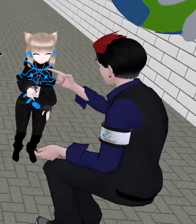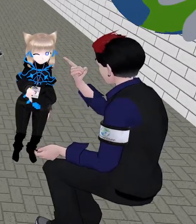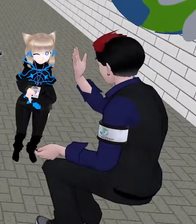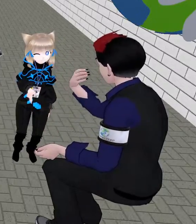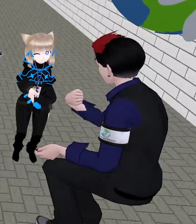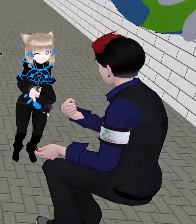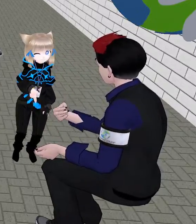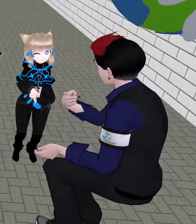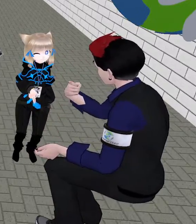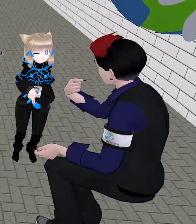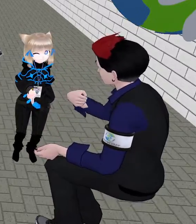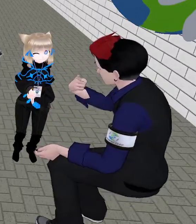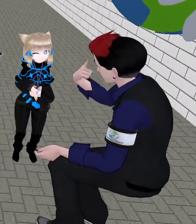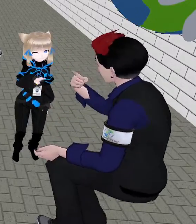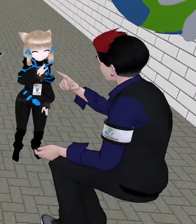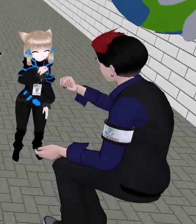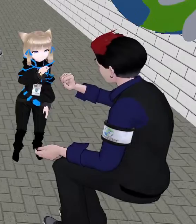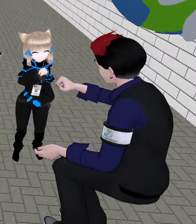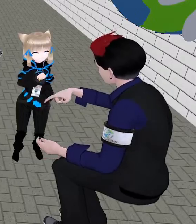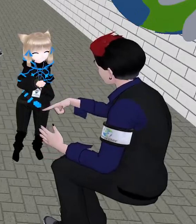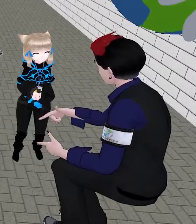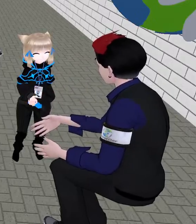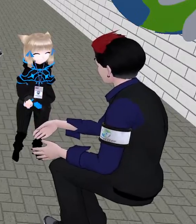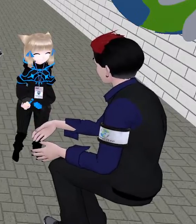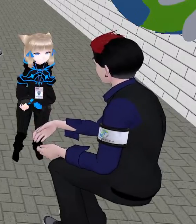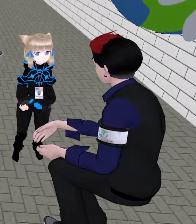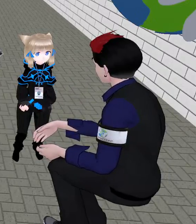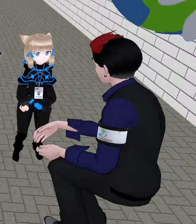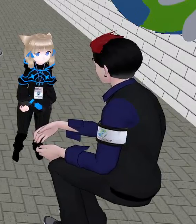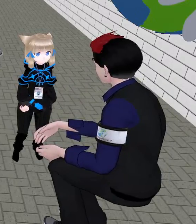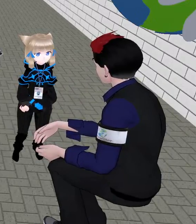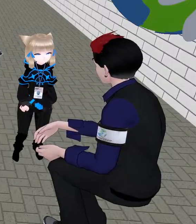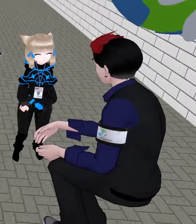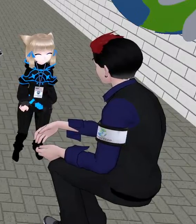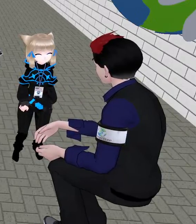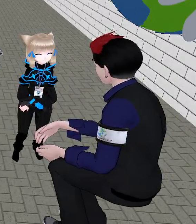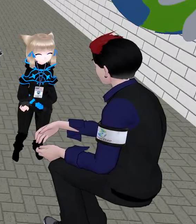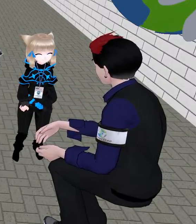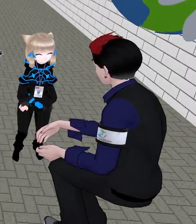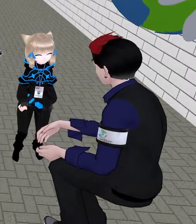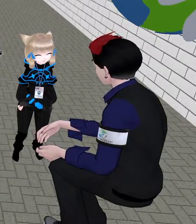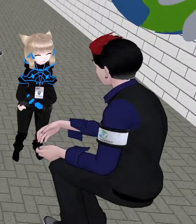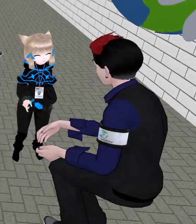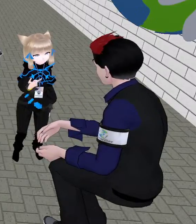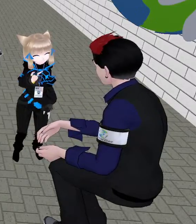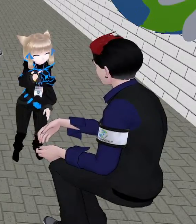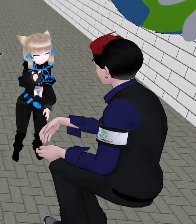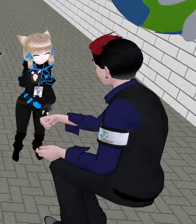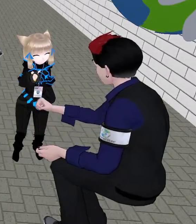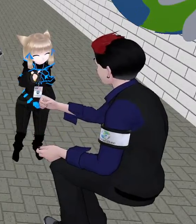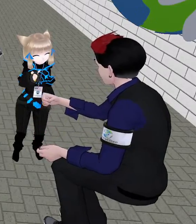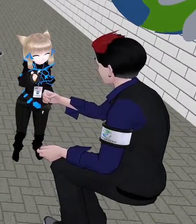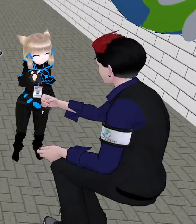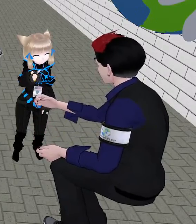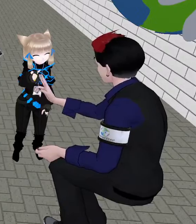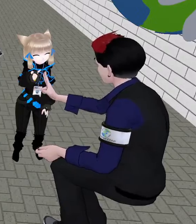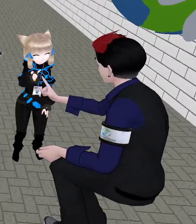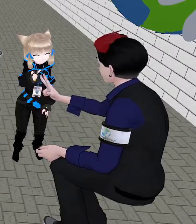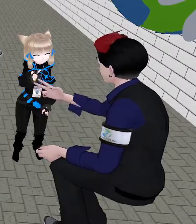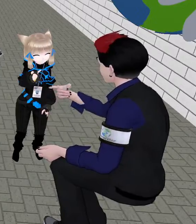I thought you were asleep because I heard snoring. You can't do that in VR just because of Me? Your fingers can't